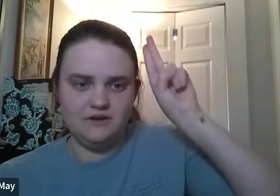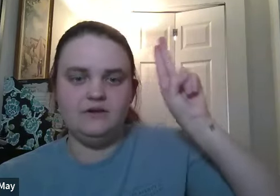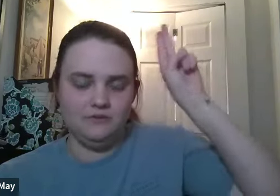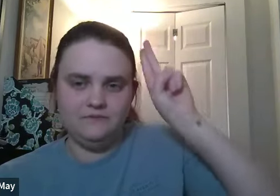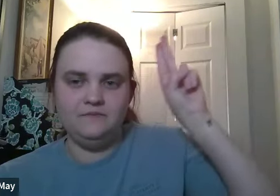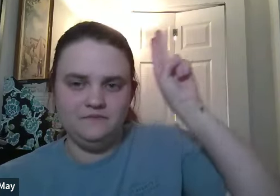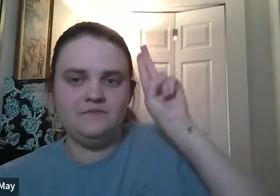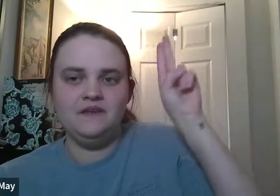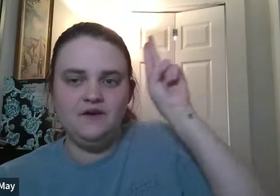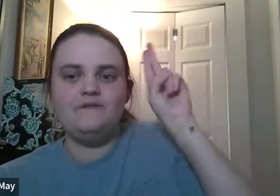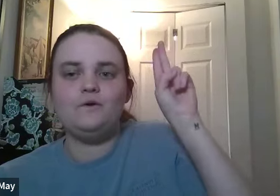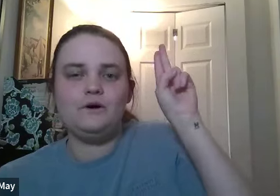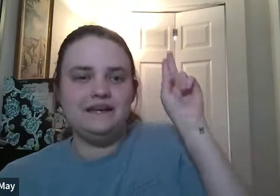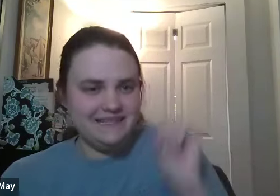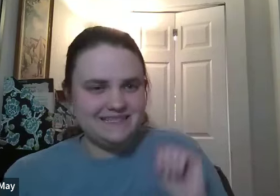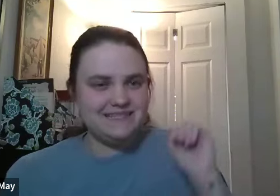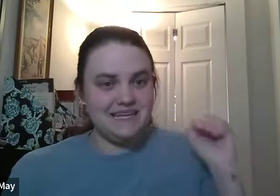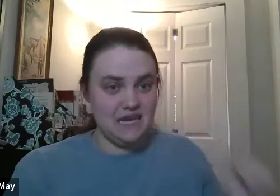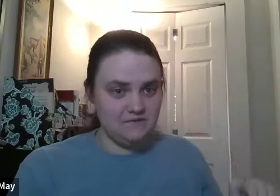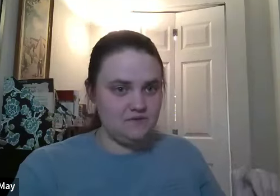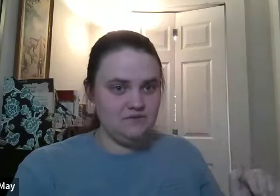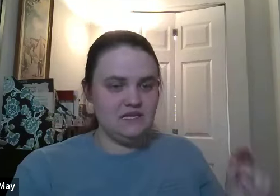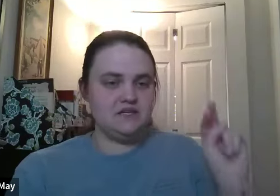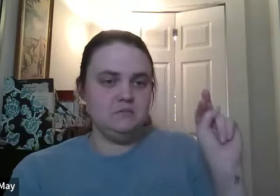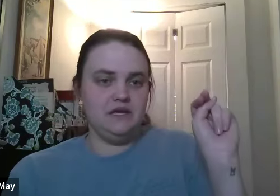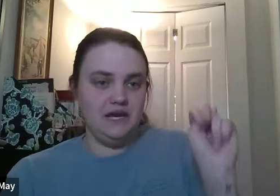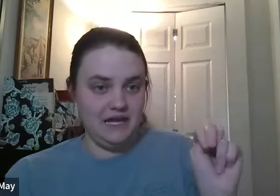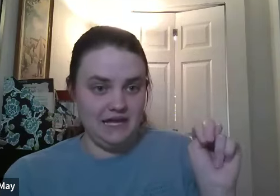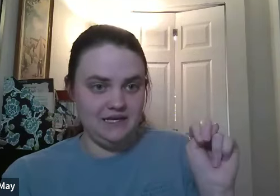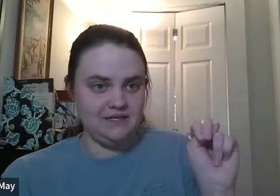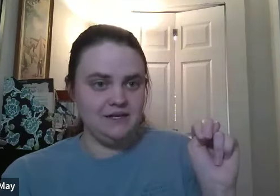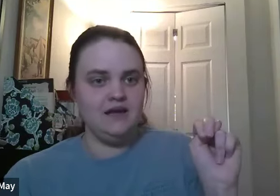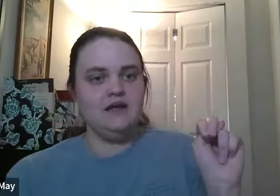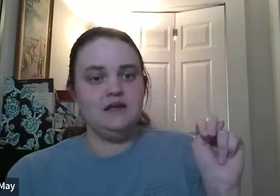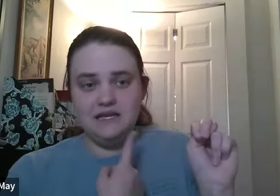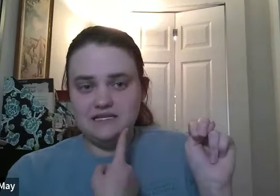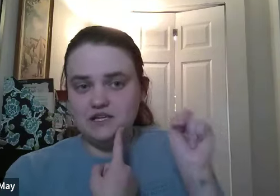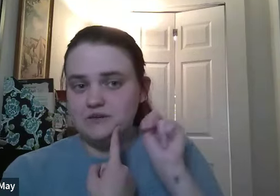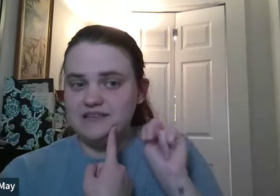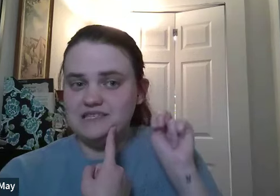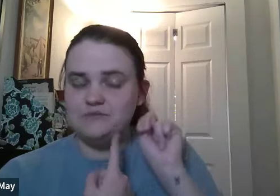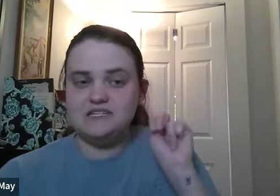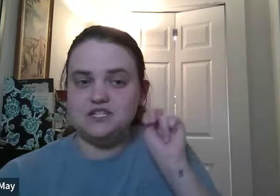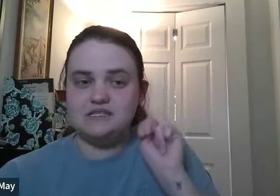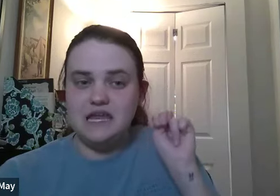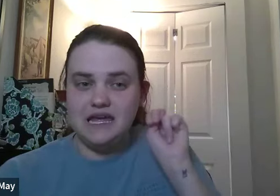Uncle. For nieces and nephews, it's going to be an N, Niece is going to be the same position as that